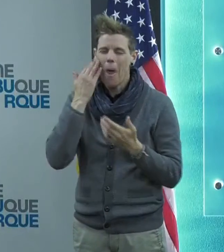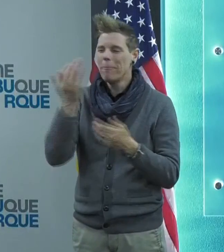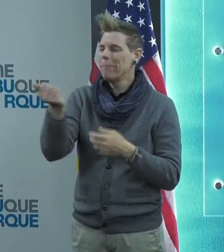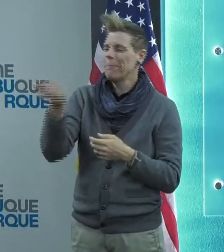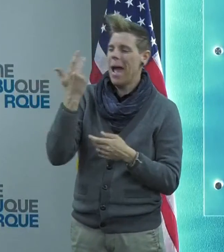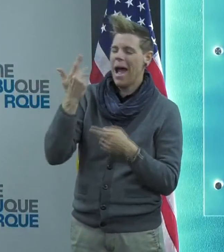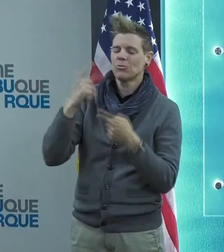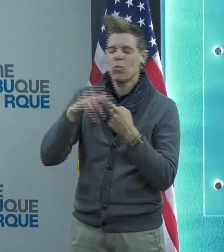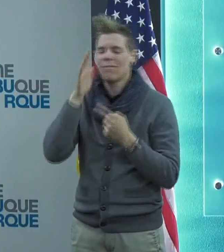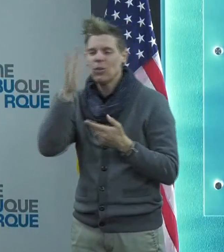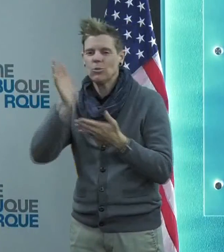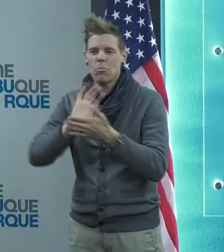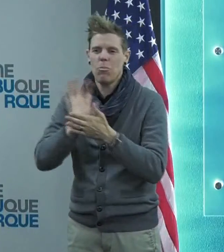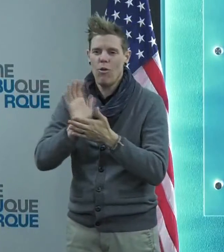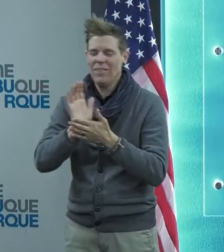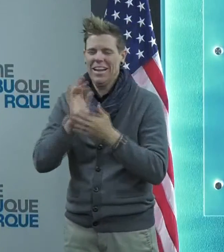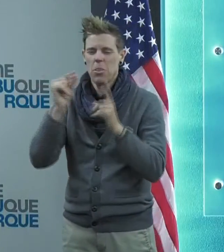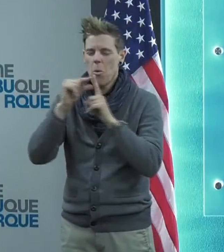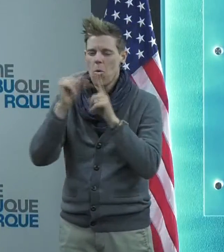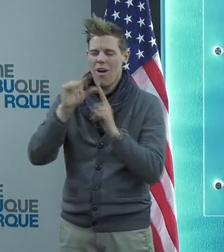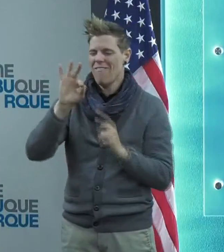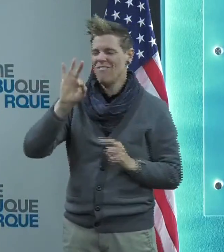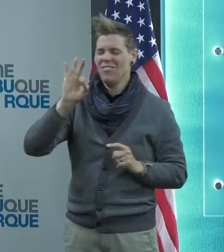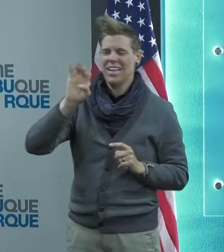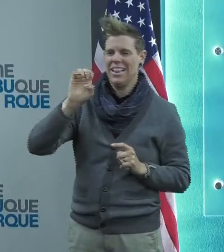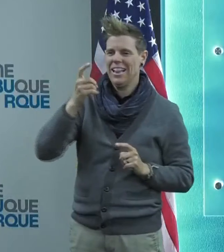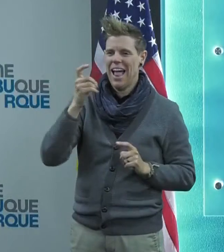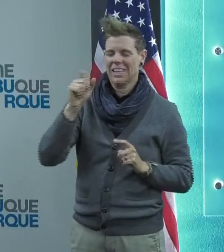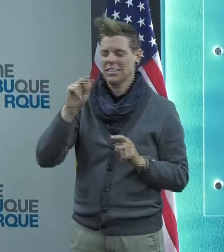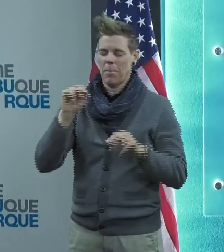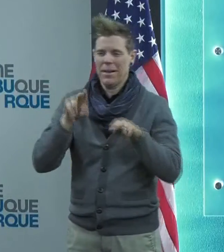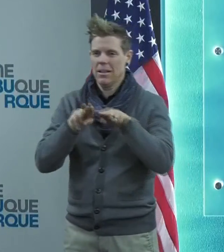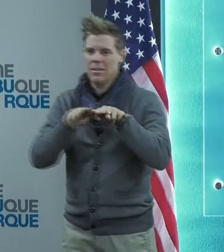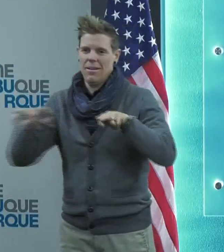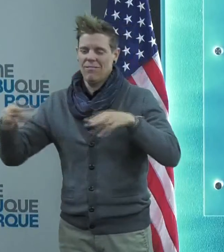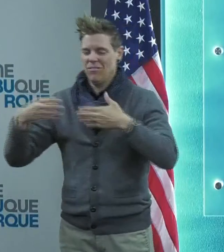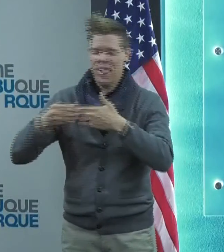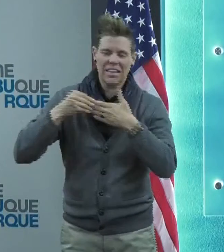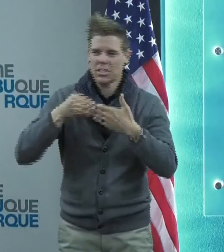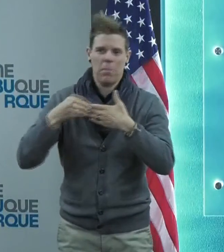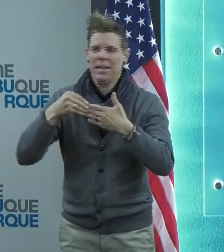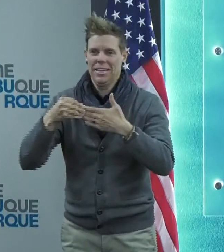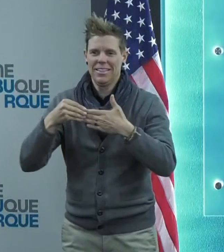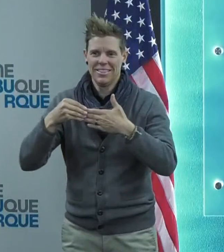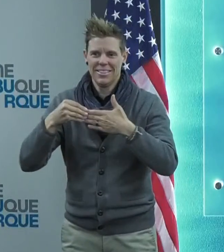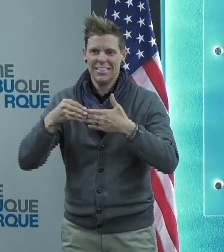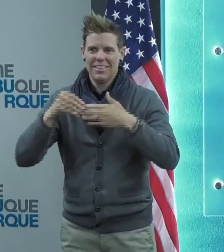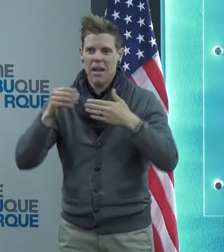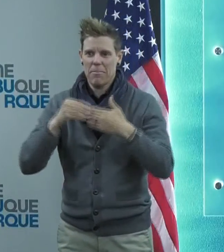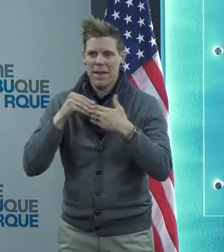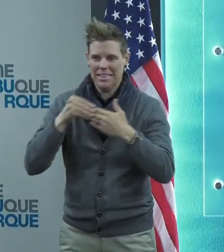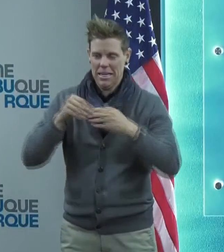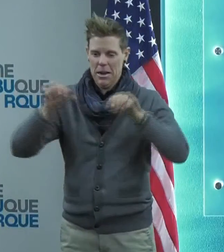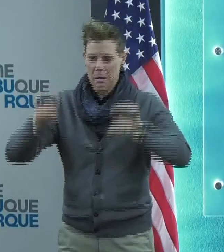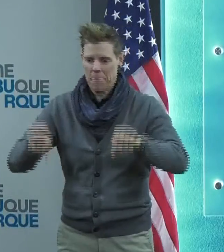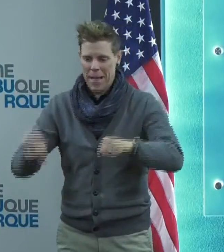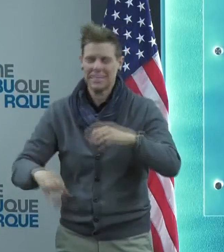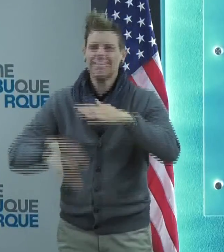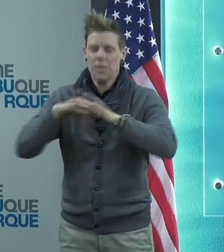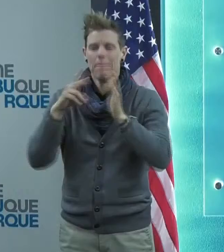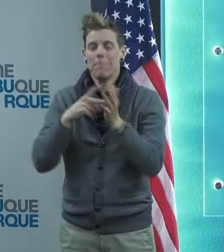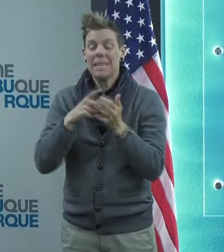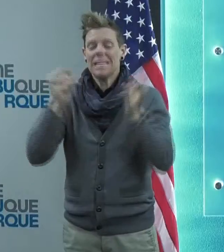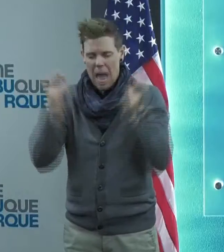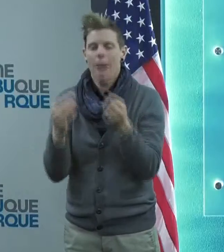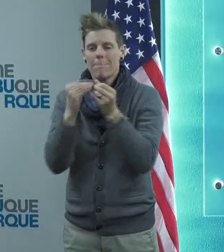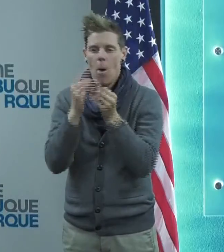is, extra beds like at the old Loveless healthcare facility that we now have. So yes, we're concerned, but I also know